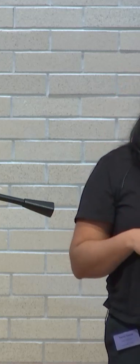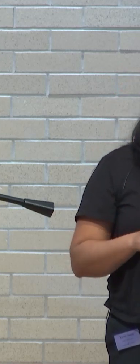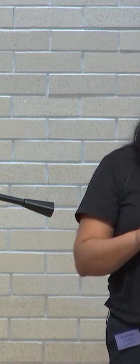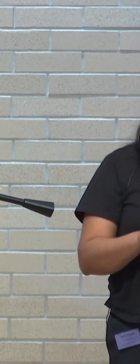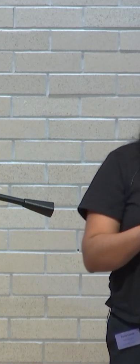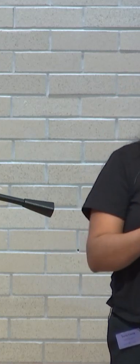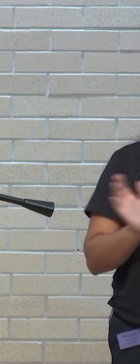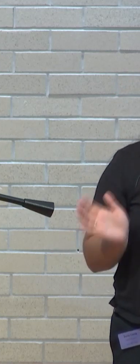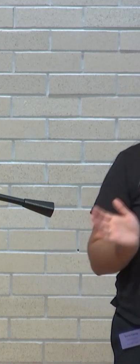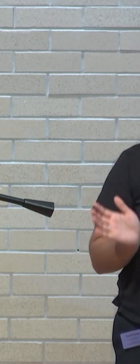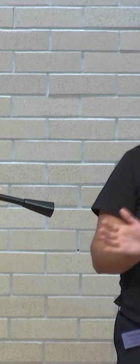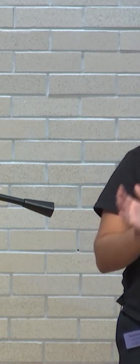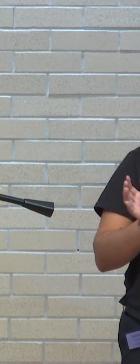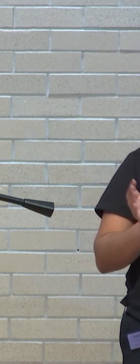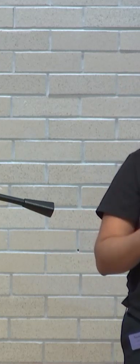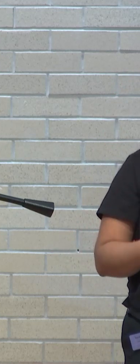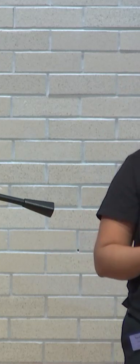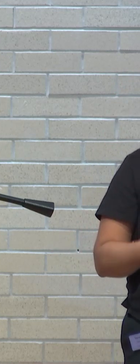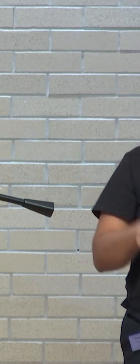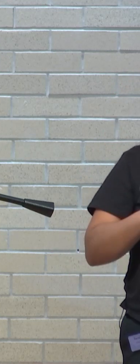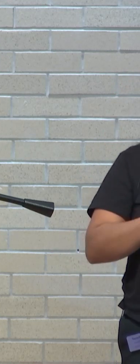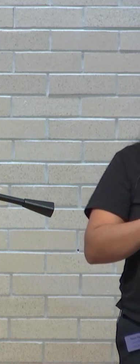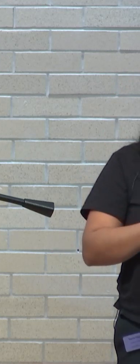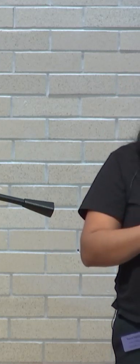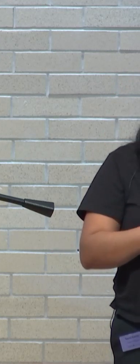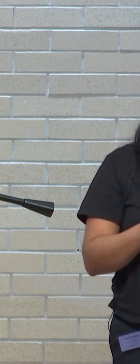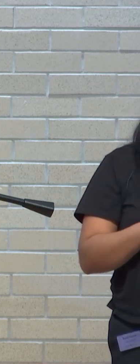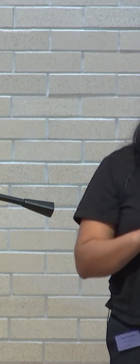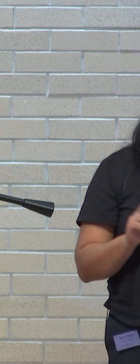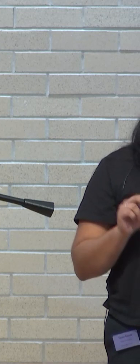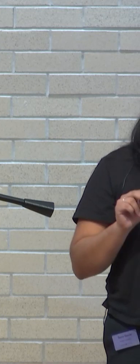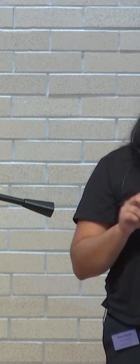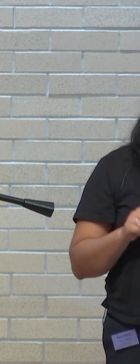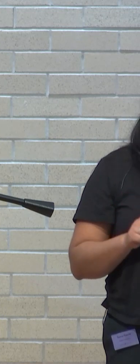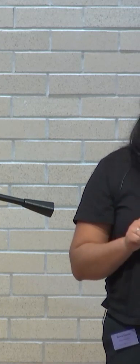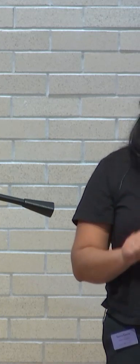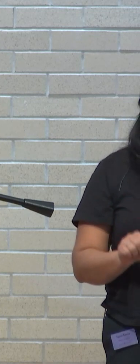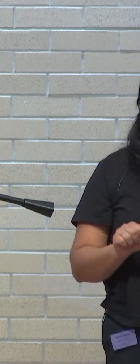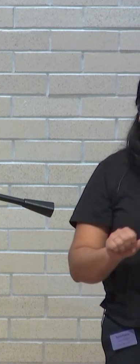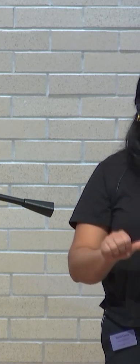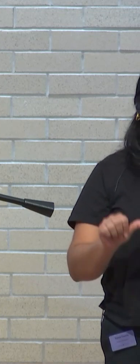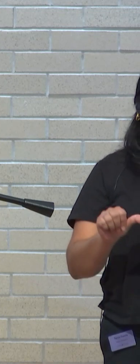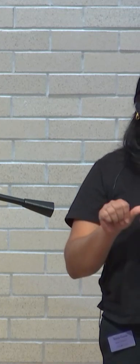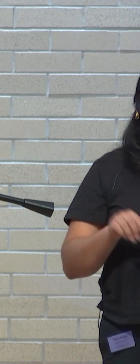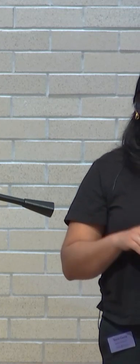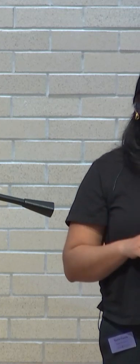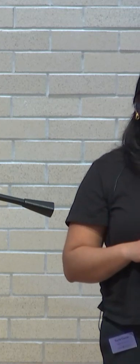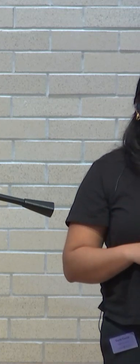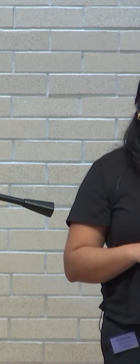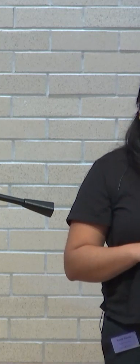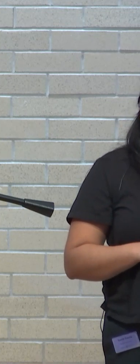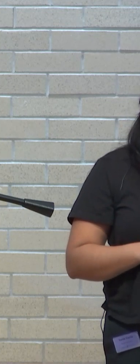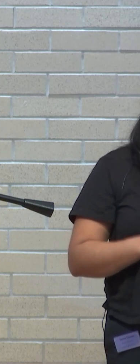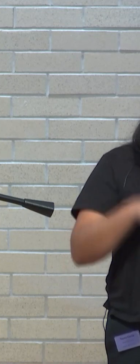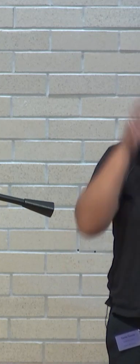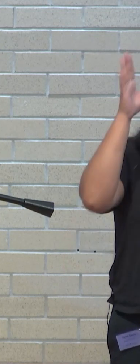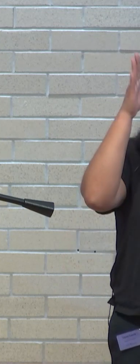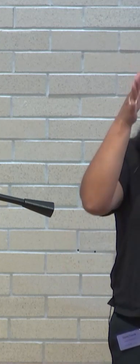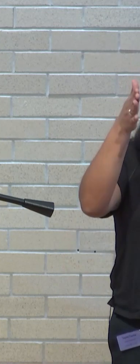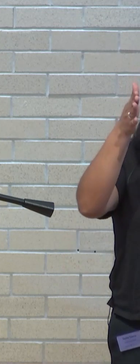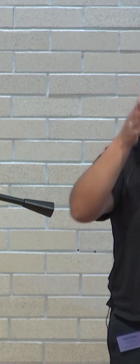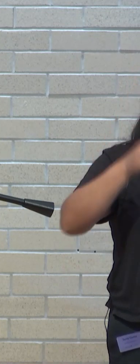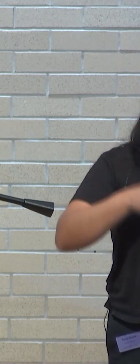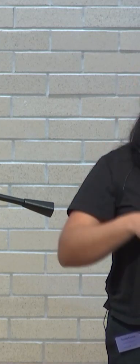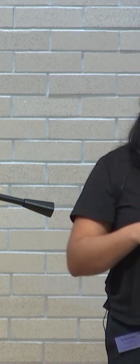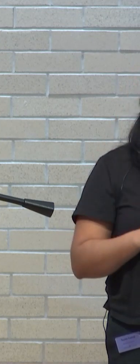Even if we never get back to normal, someday we can venture forward beyond it. To leave the known and